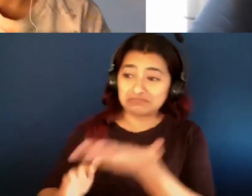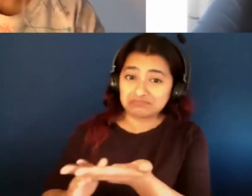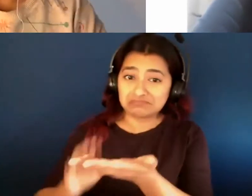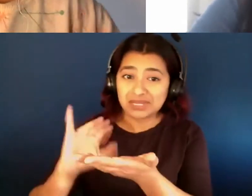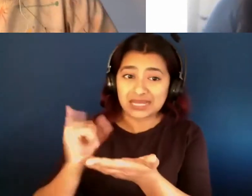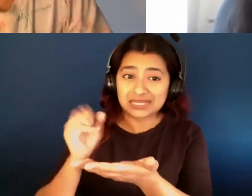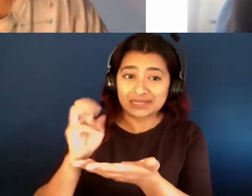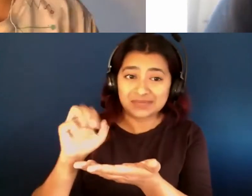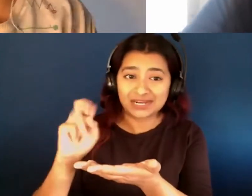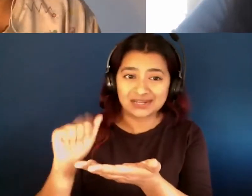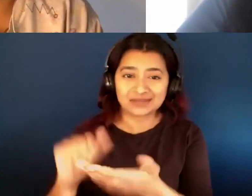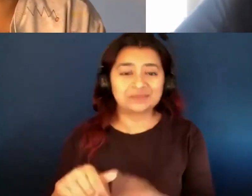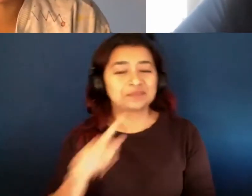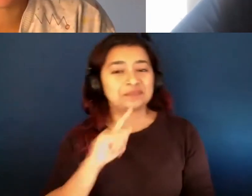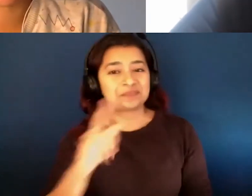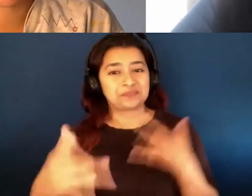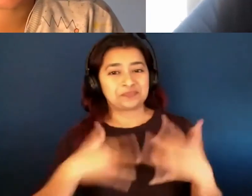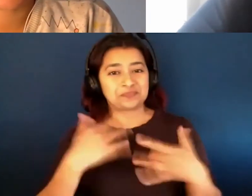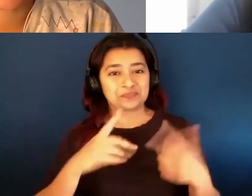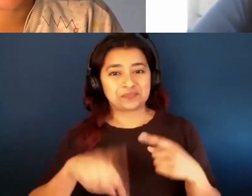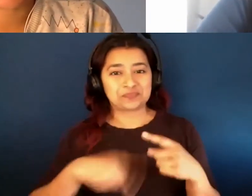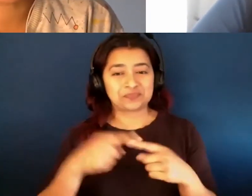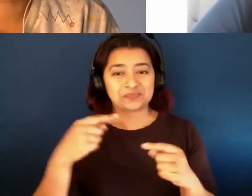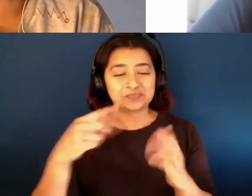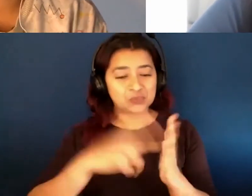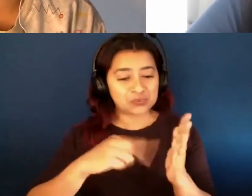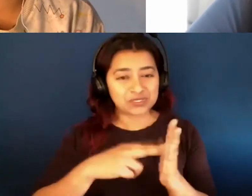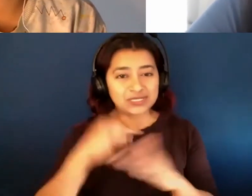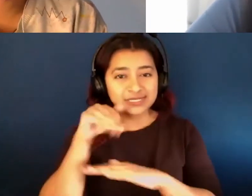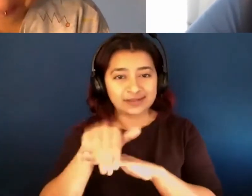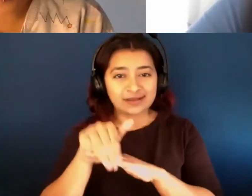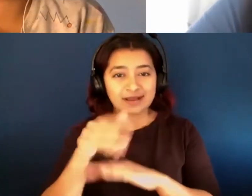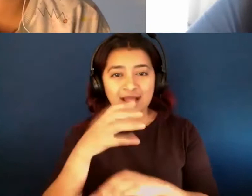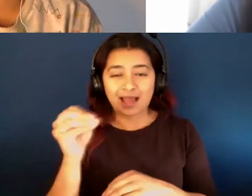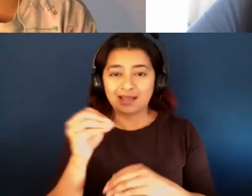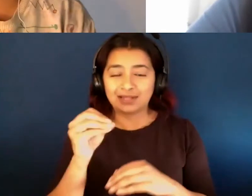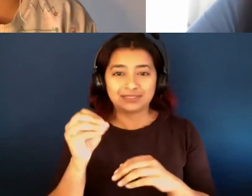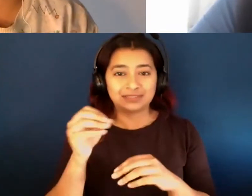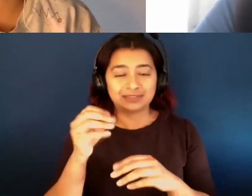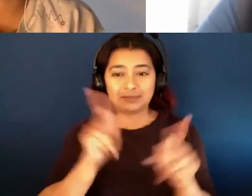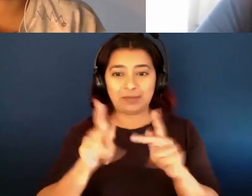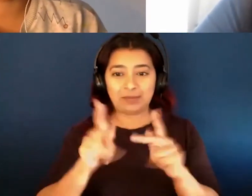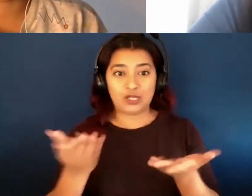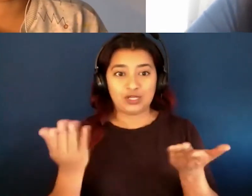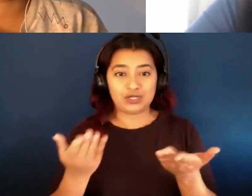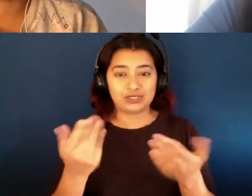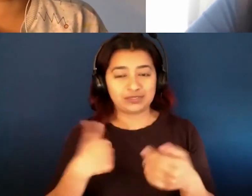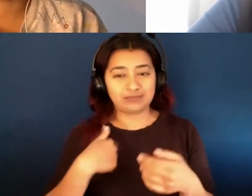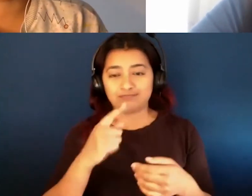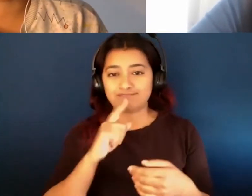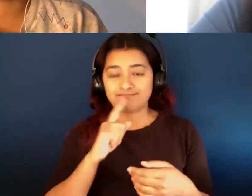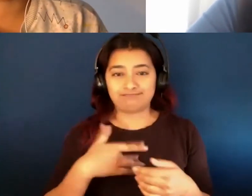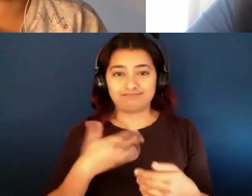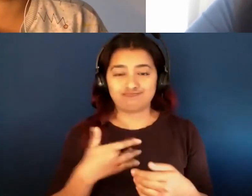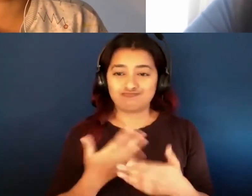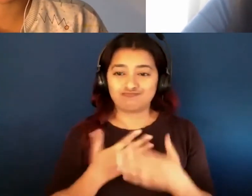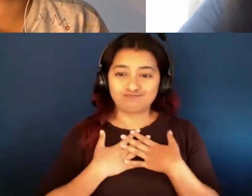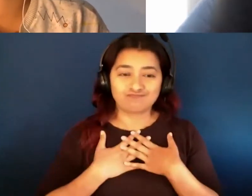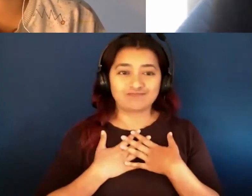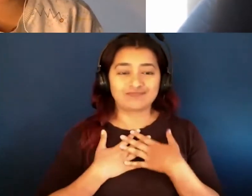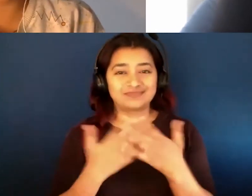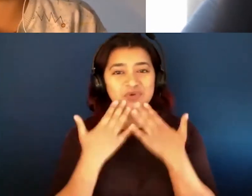I'm really excited about this reading and the lineup. So I'm also just feeling really grateful for